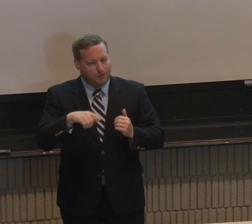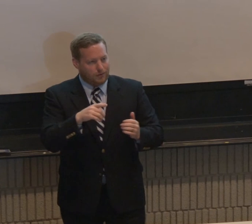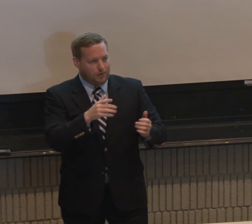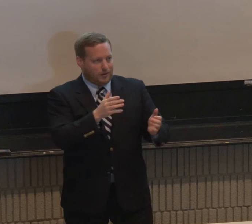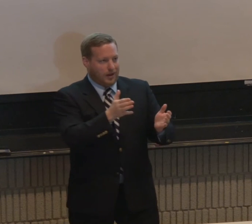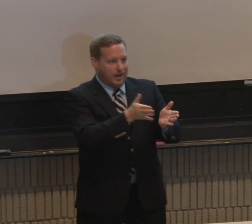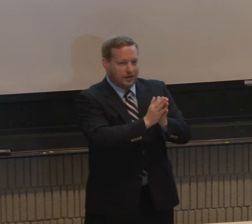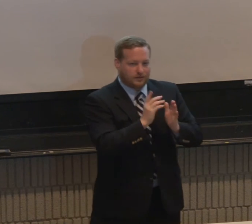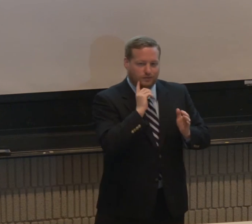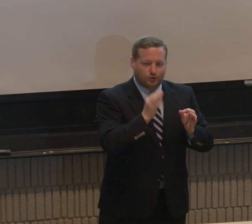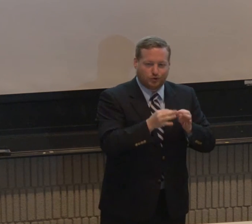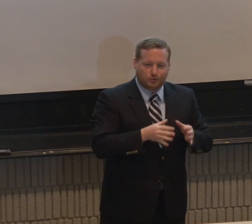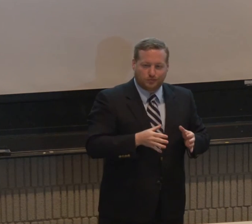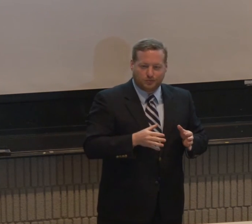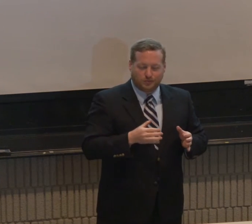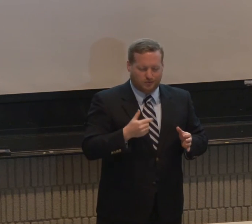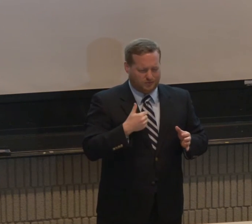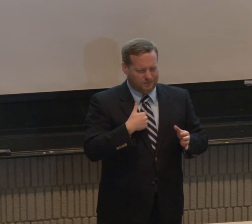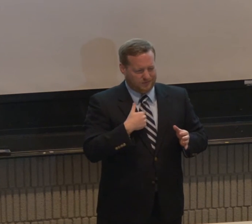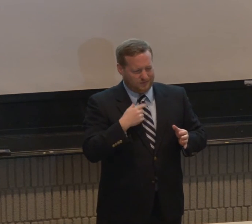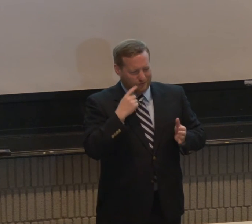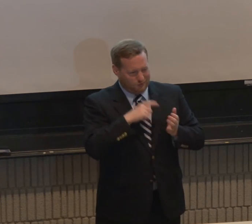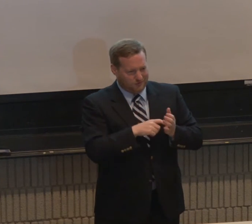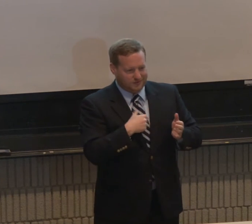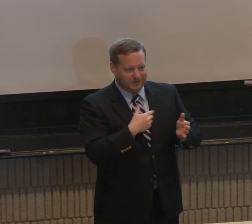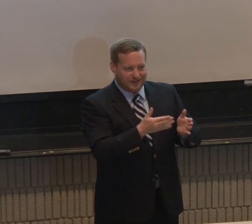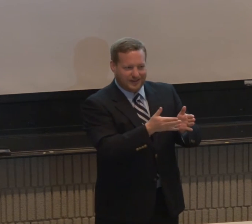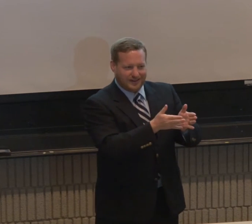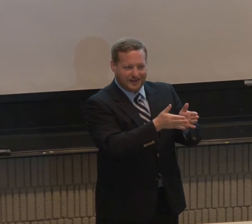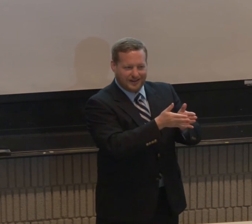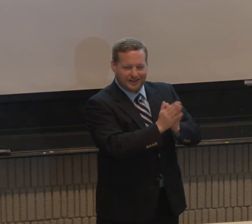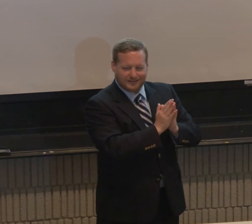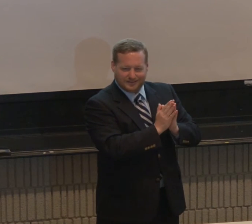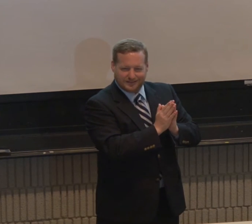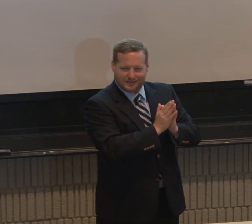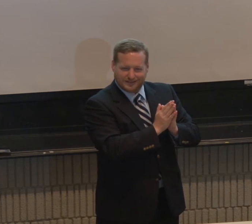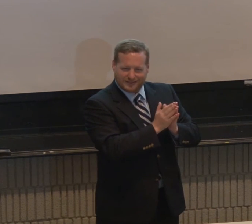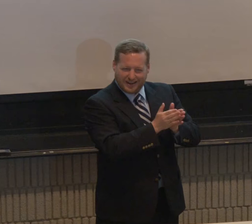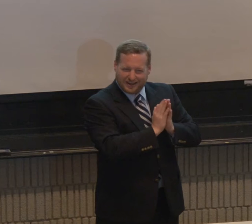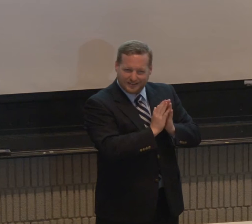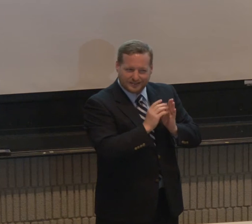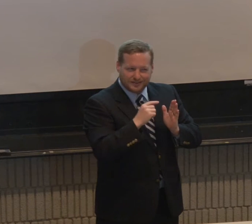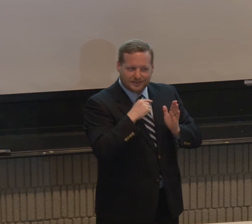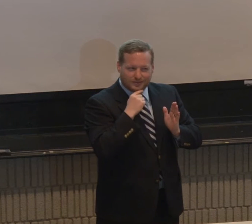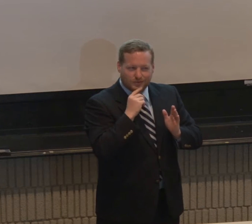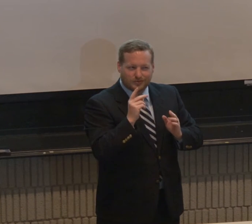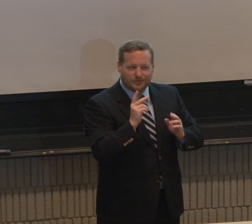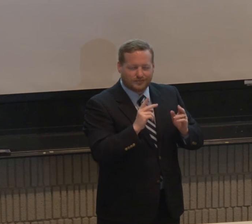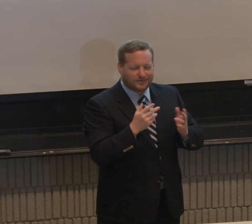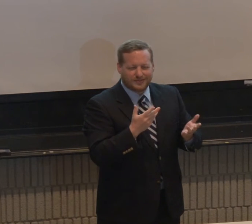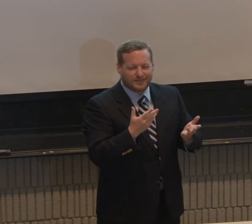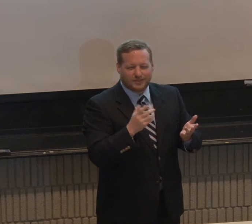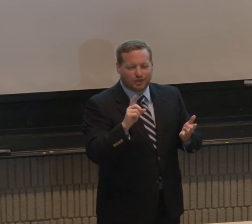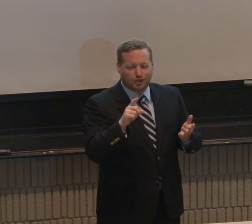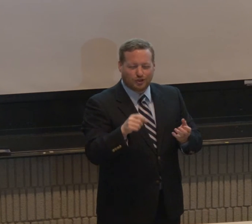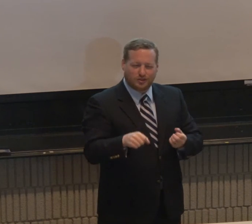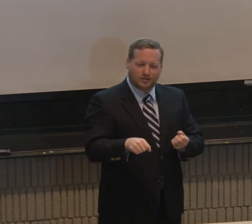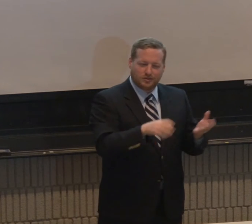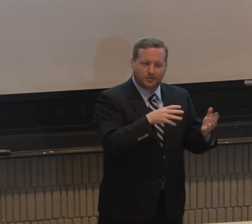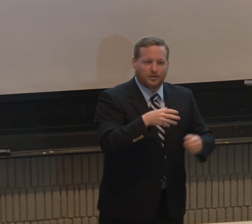our approach to how we even look at interpreters and how we even request interpreters.